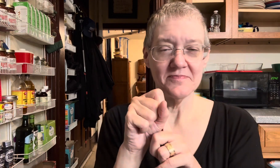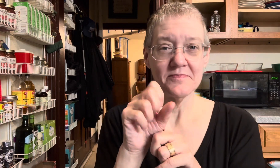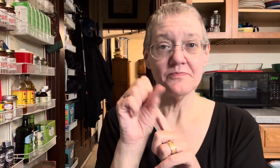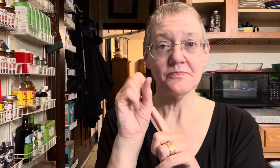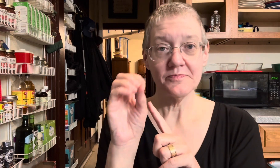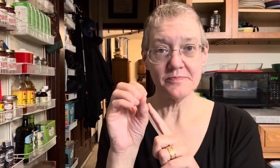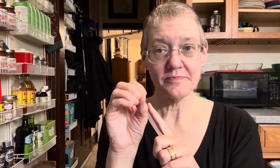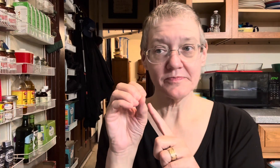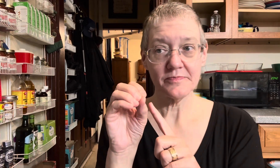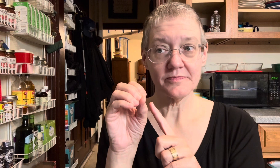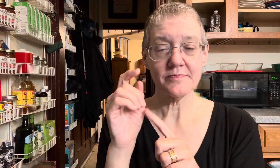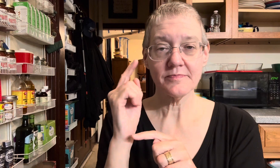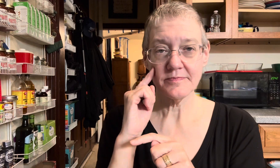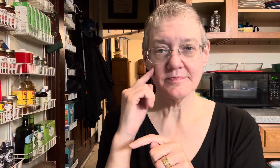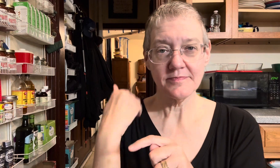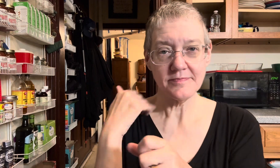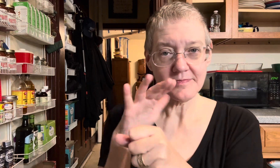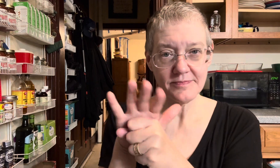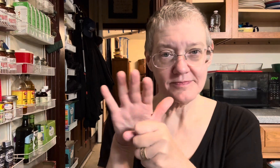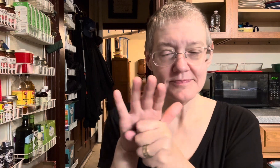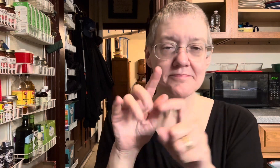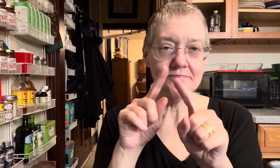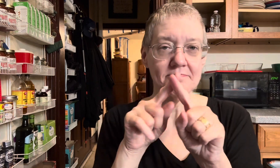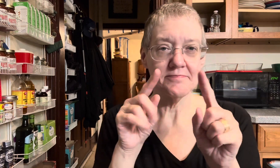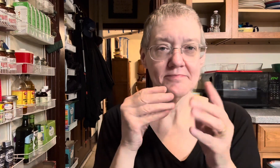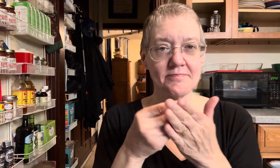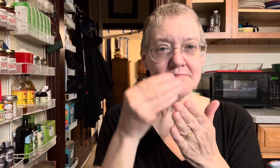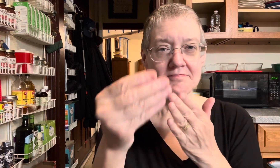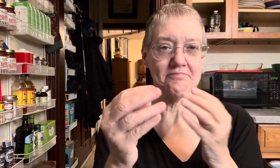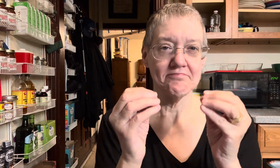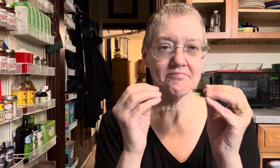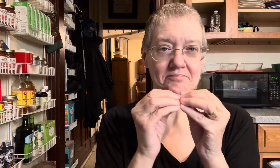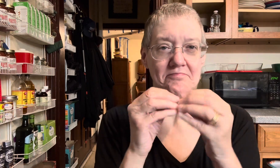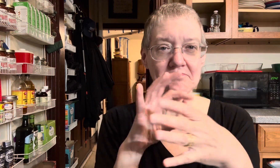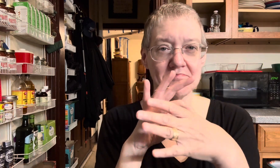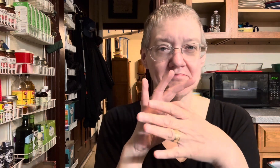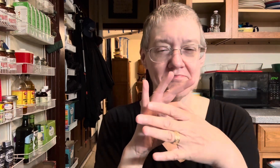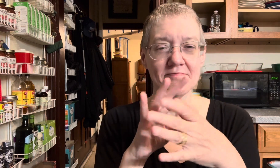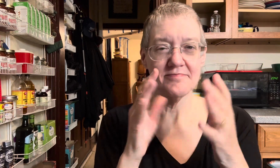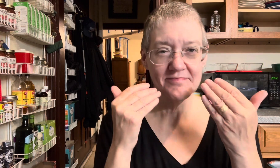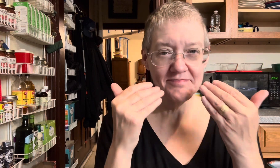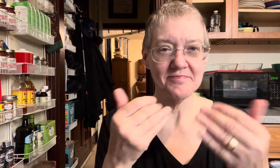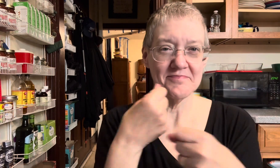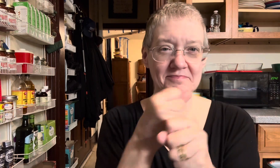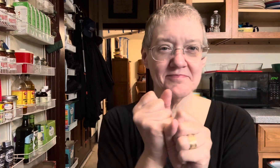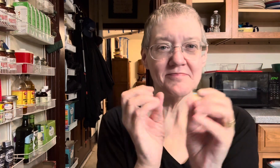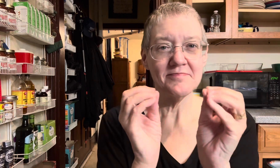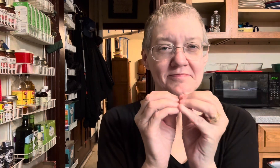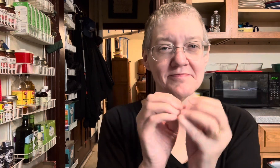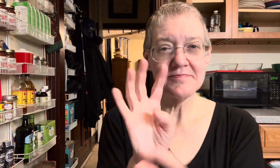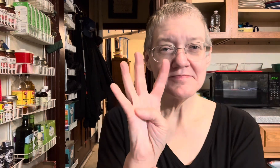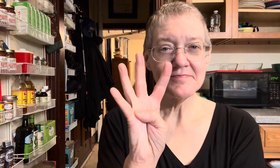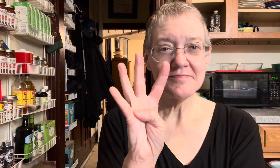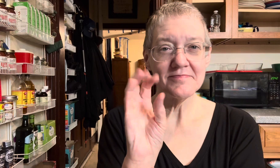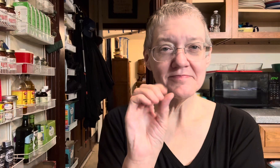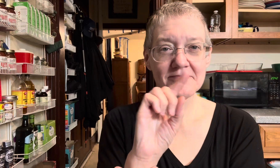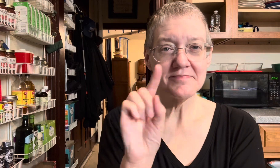situation, this is what it's going to work for me. So I think I have enough patties made, but I went ahead and bought more pork, and I'm going to go ahead and make some